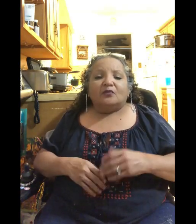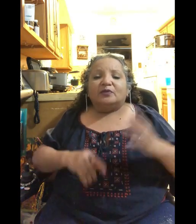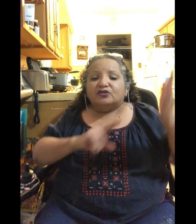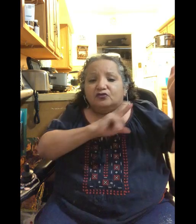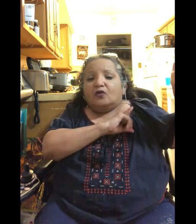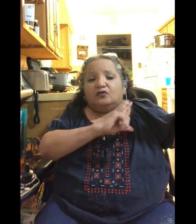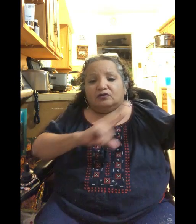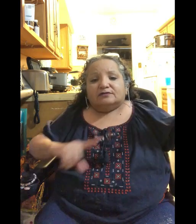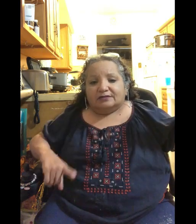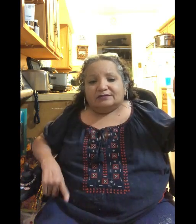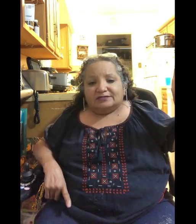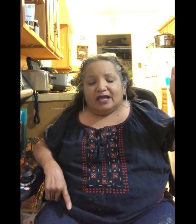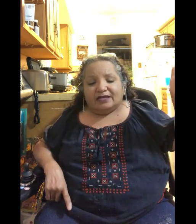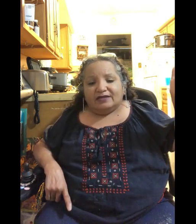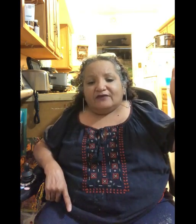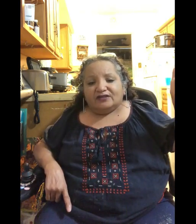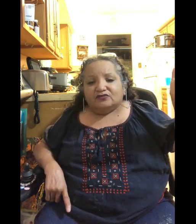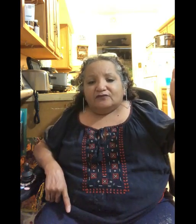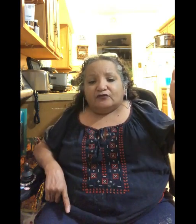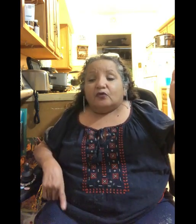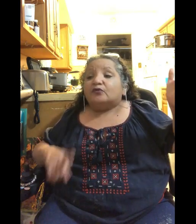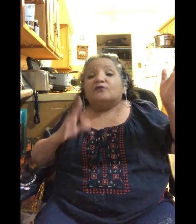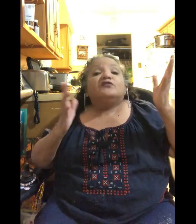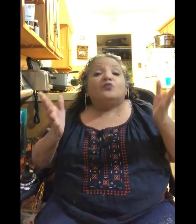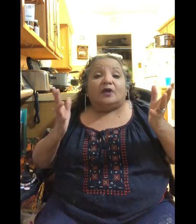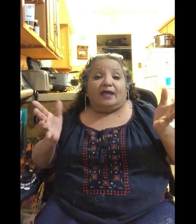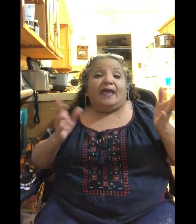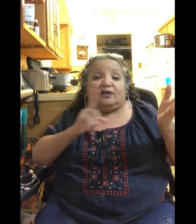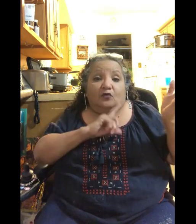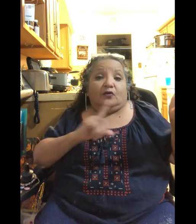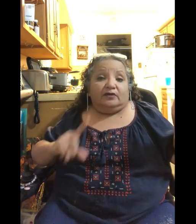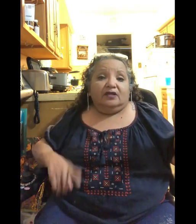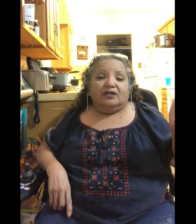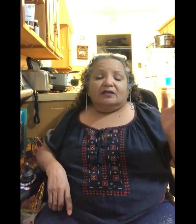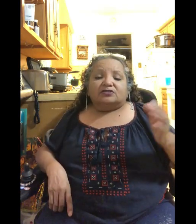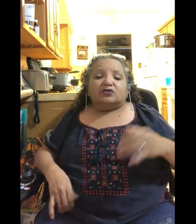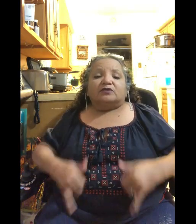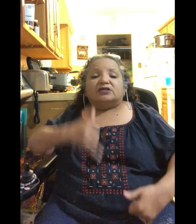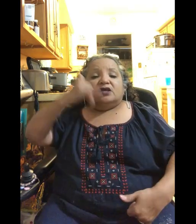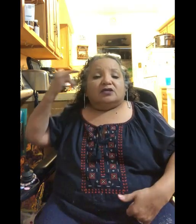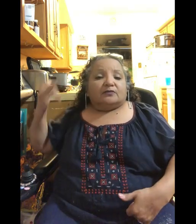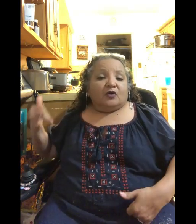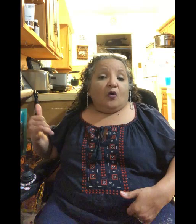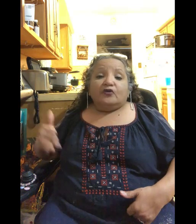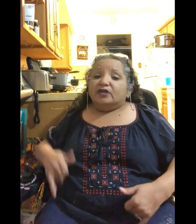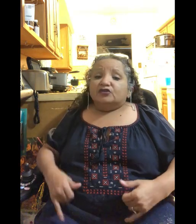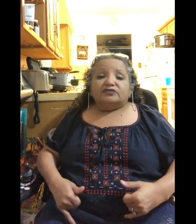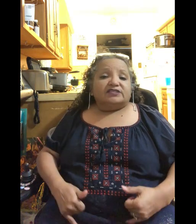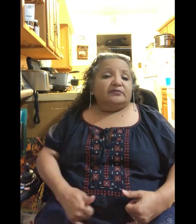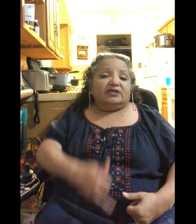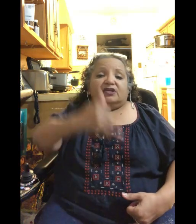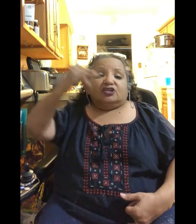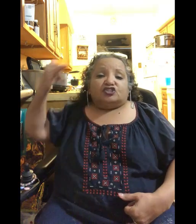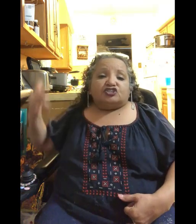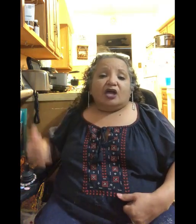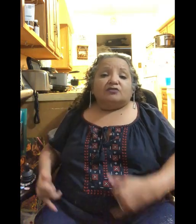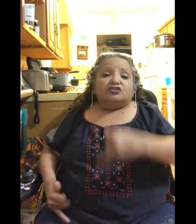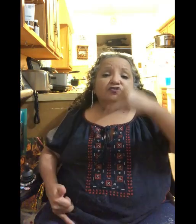But you know the sign if I do it for Lord, or if you want to add Lord. So it's, or you can do it simply. Shout to